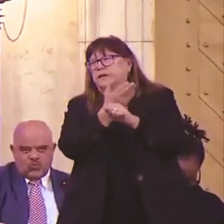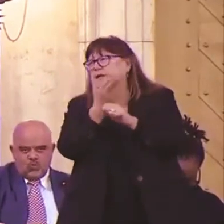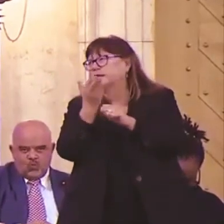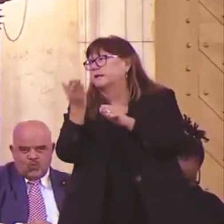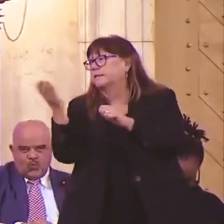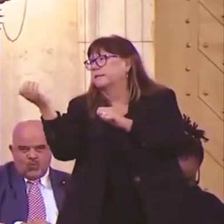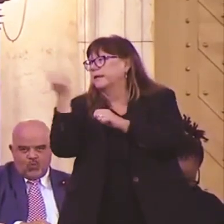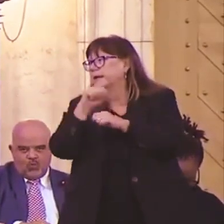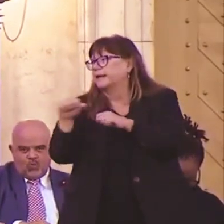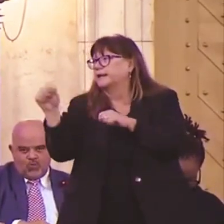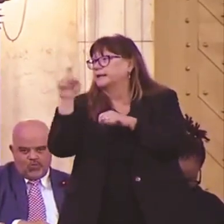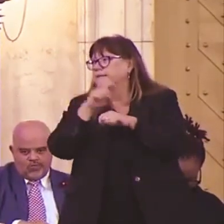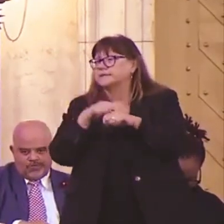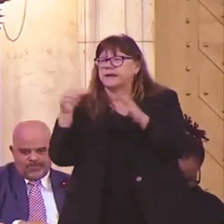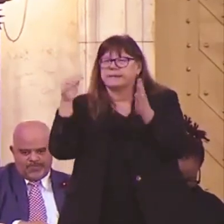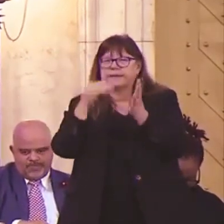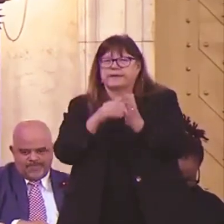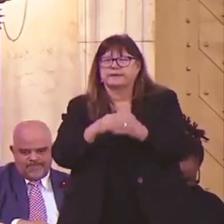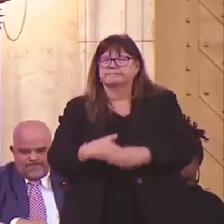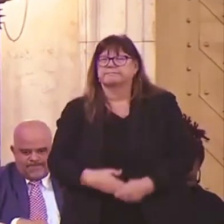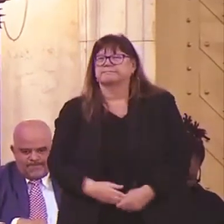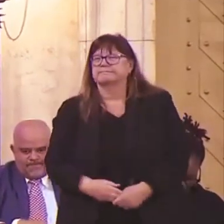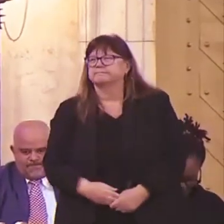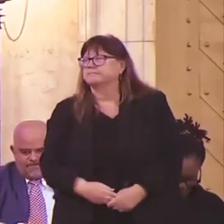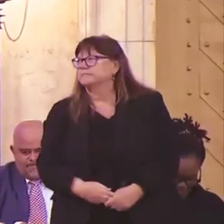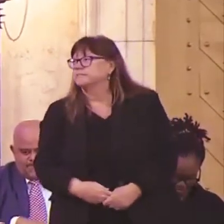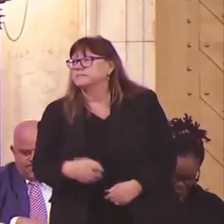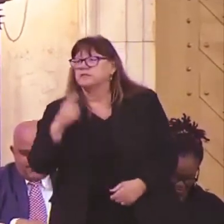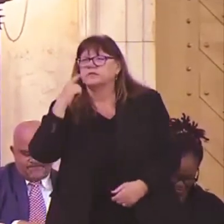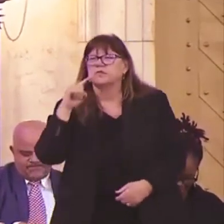thousand times again.